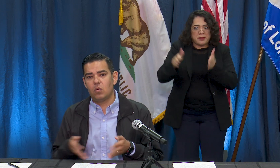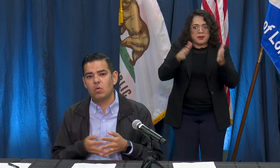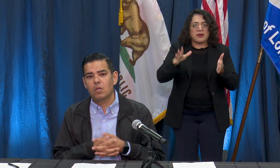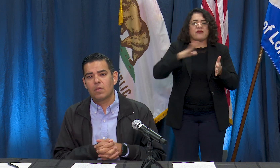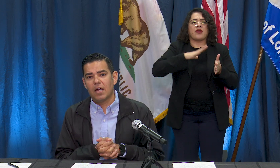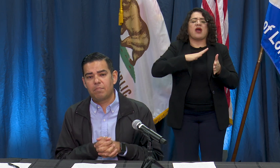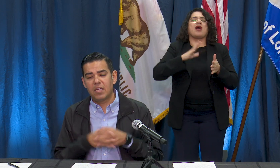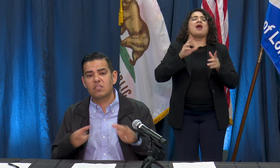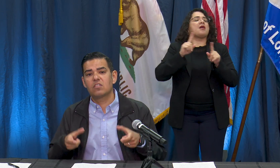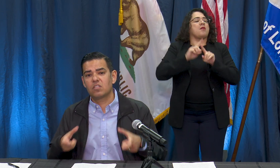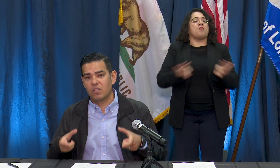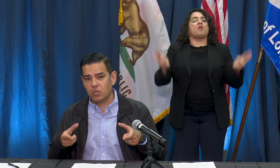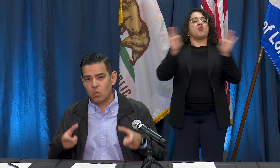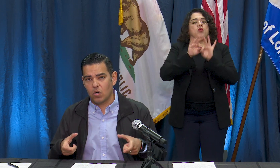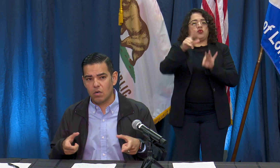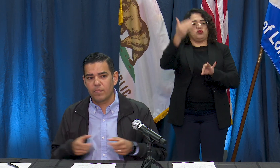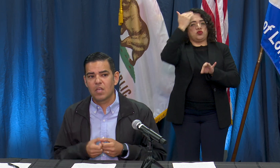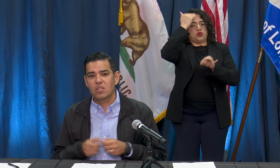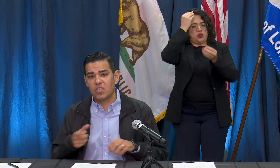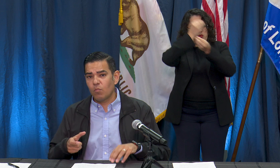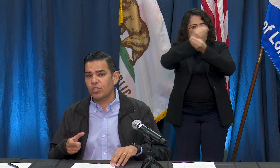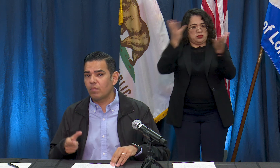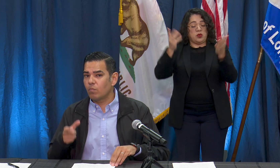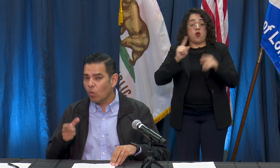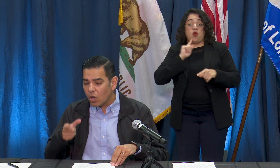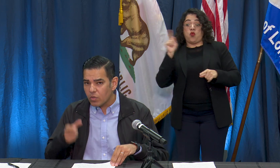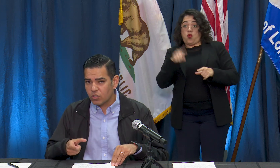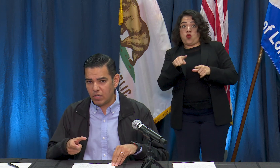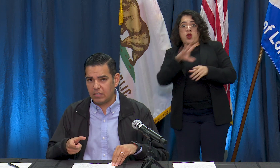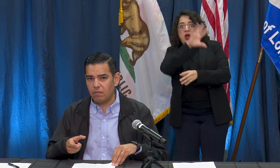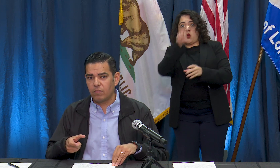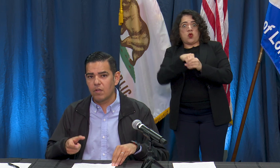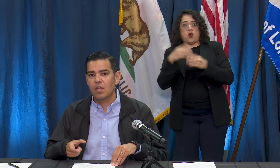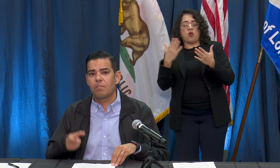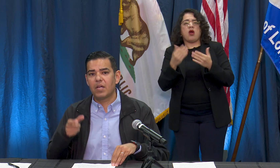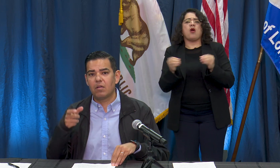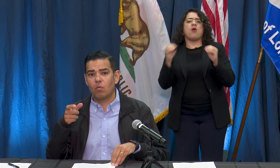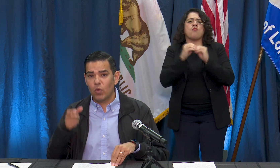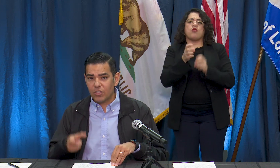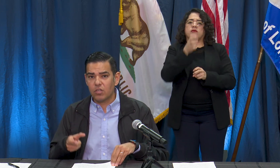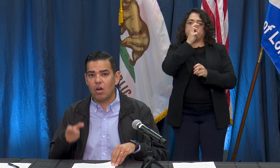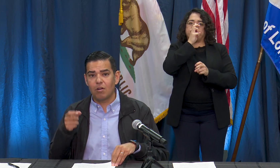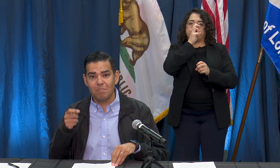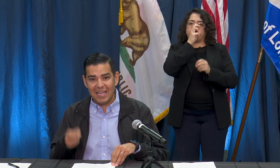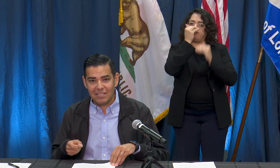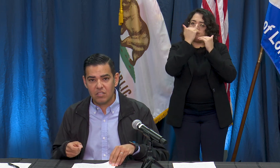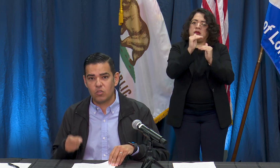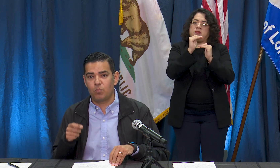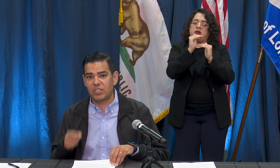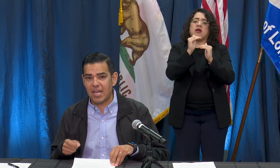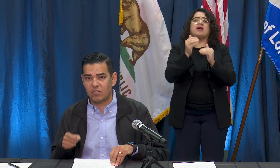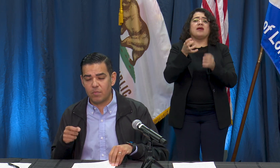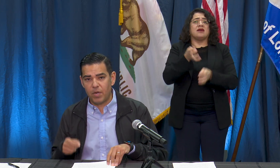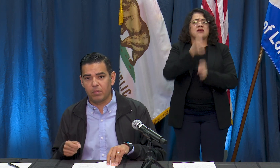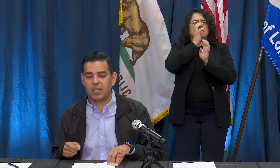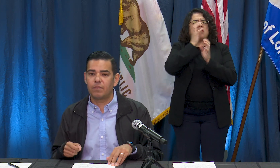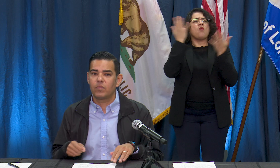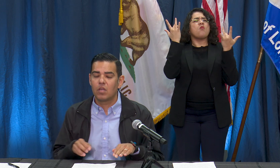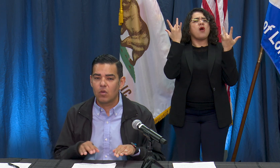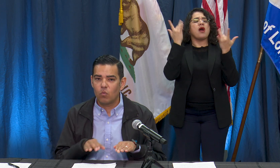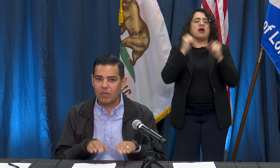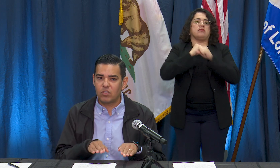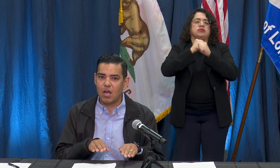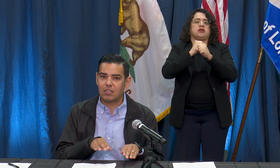variety of new pieces to this order, some which are more restrictive but which are meant to protect the